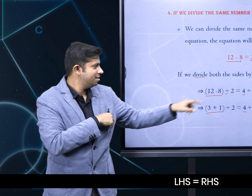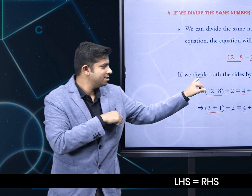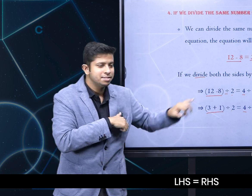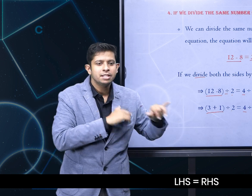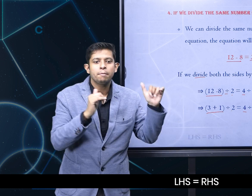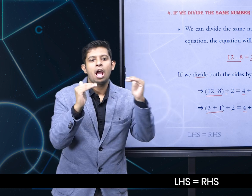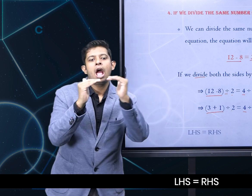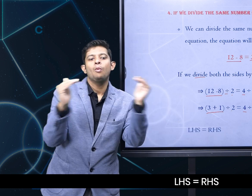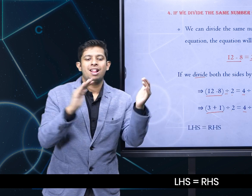LHS equals to RHS.